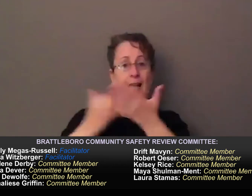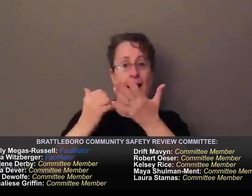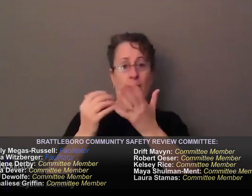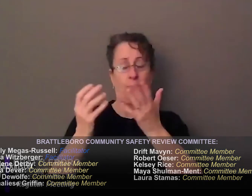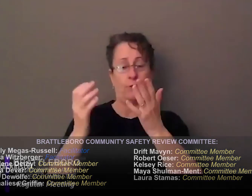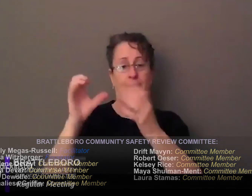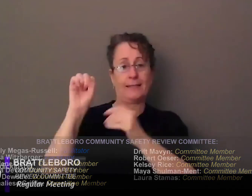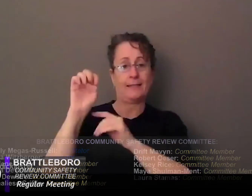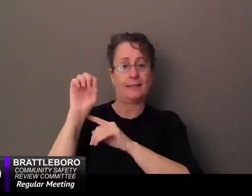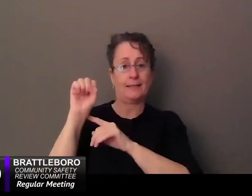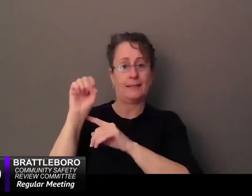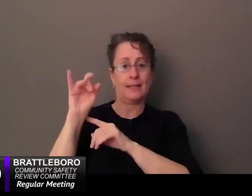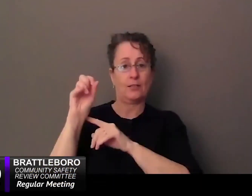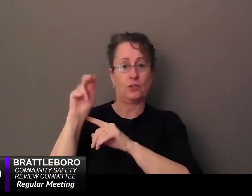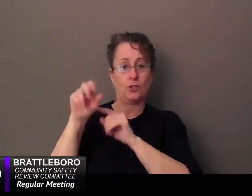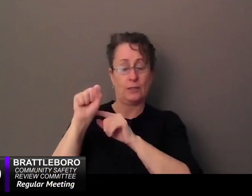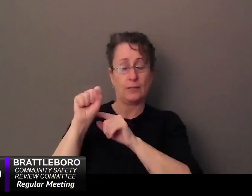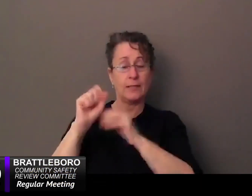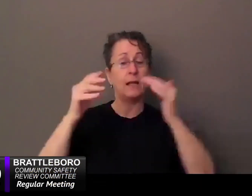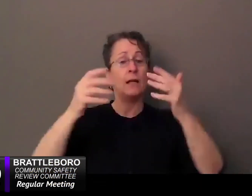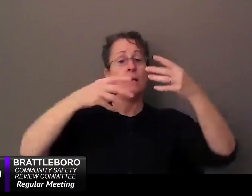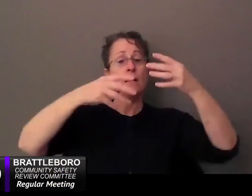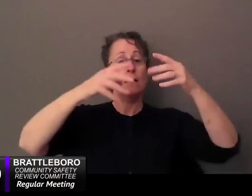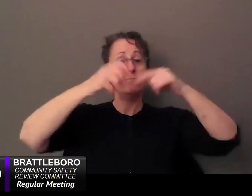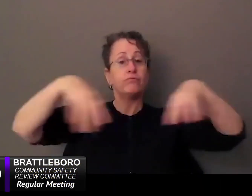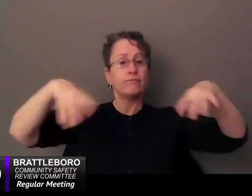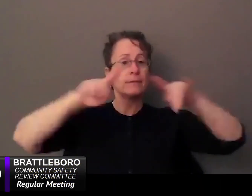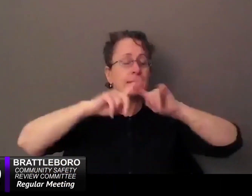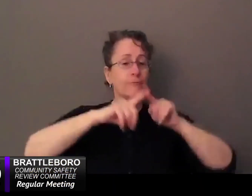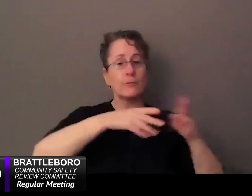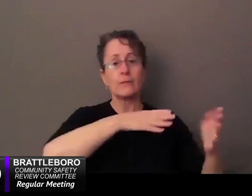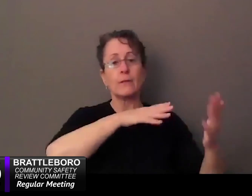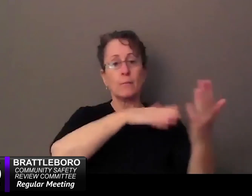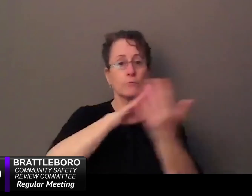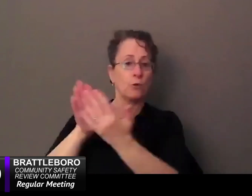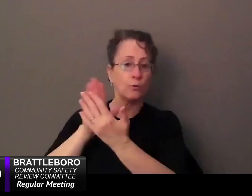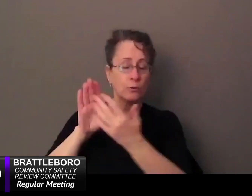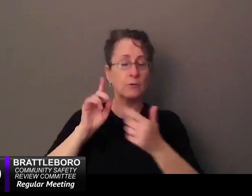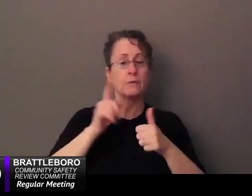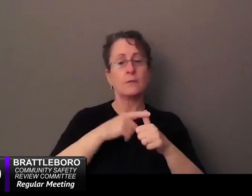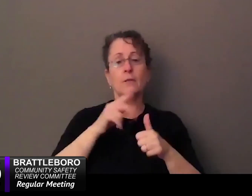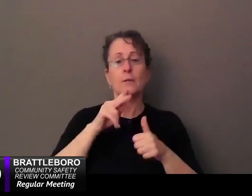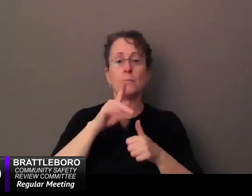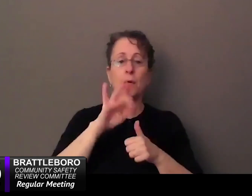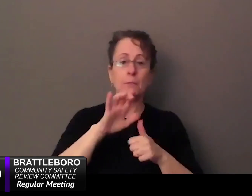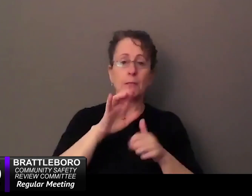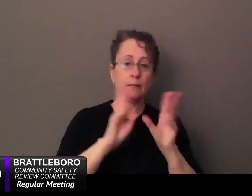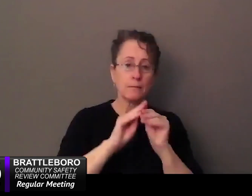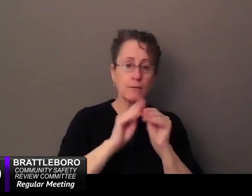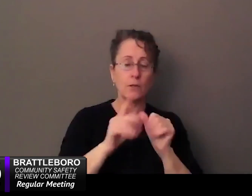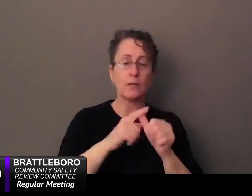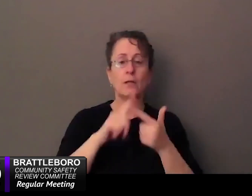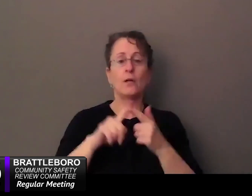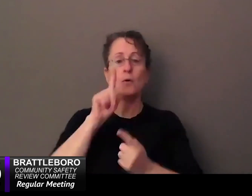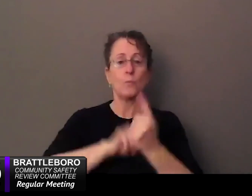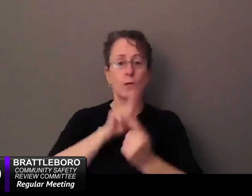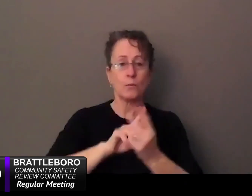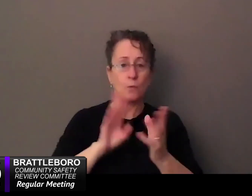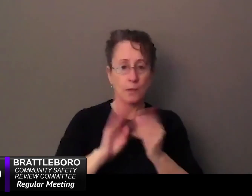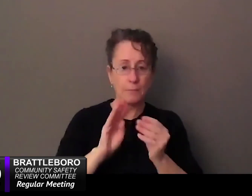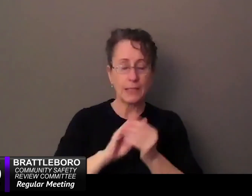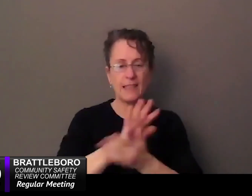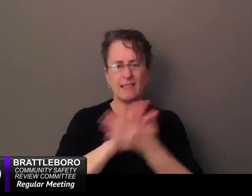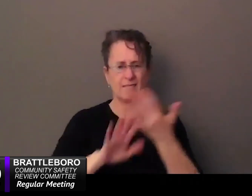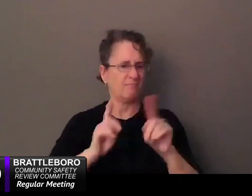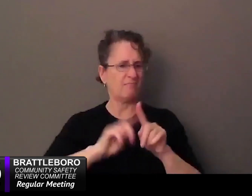different styles like public forums, you know, one-on-one meetings, those things are all under the listening